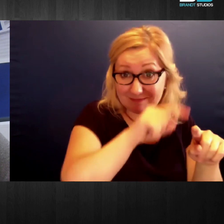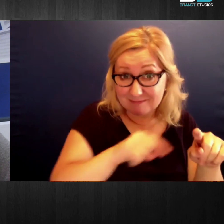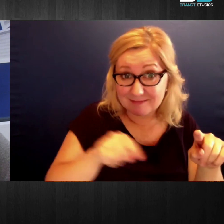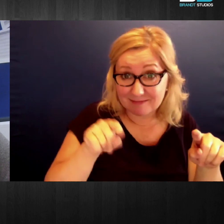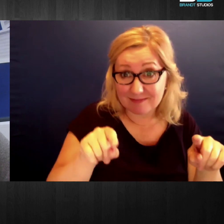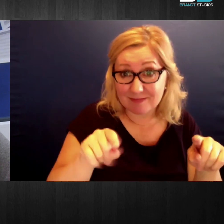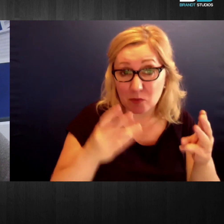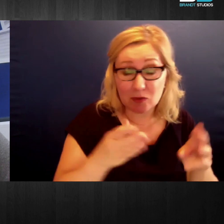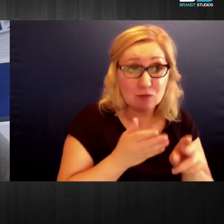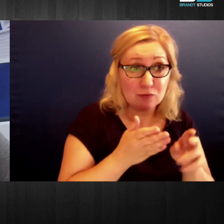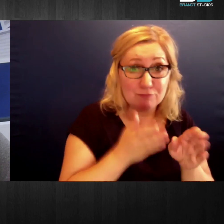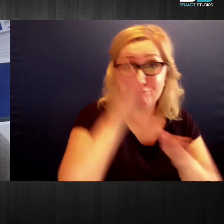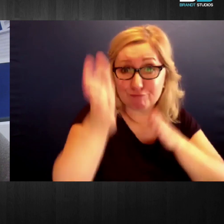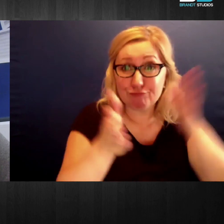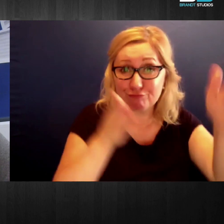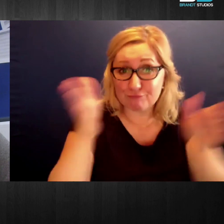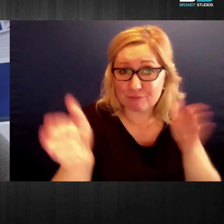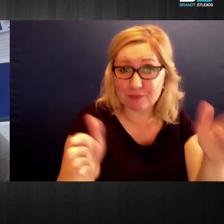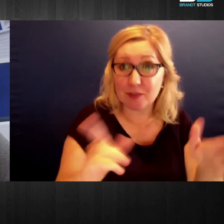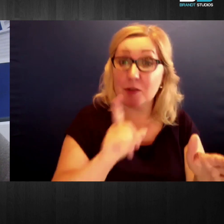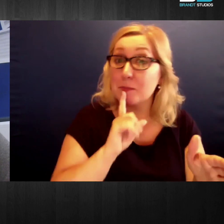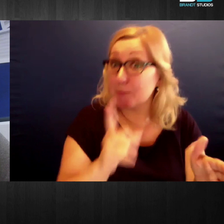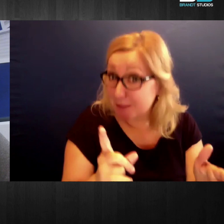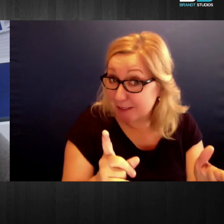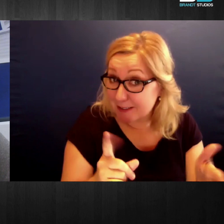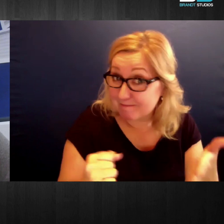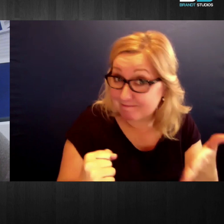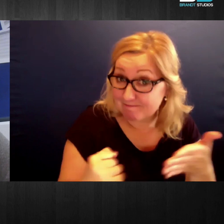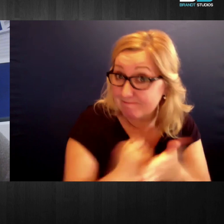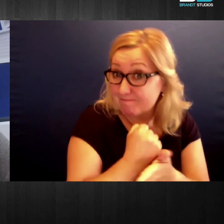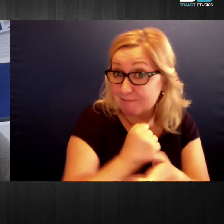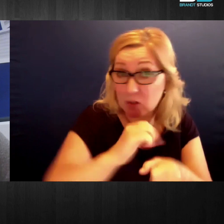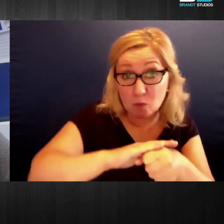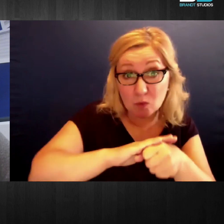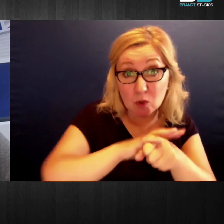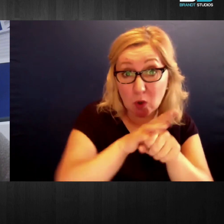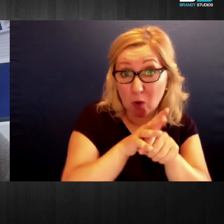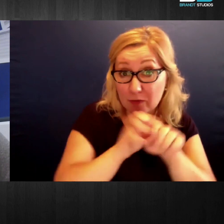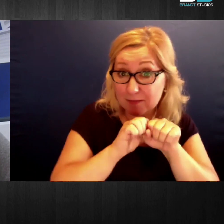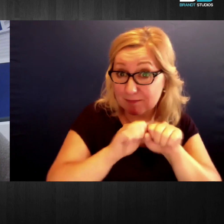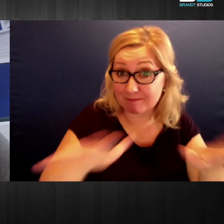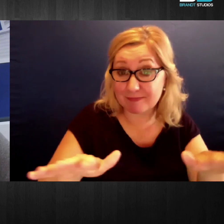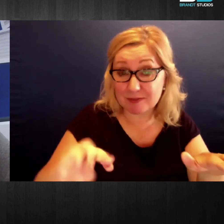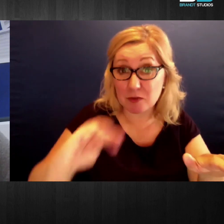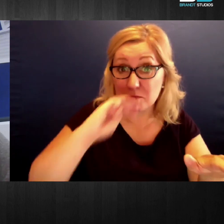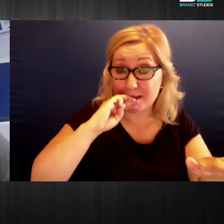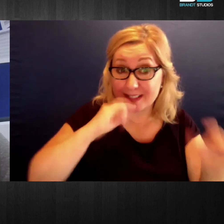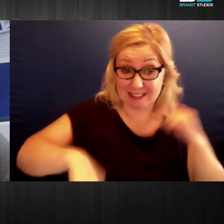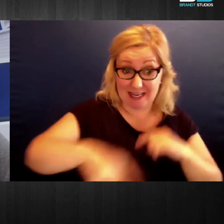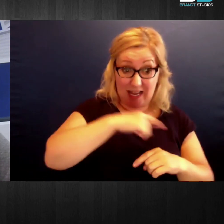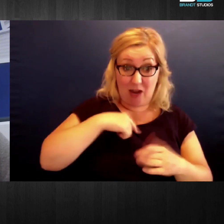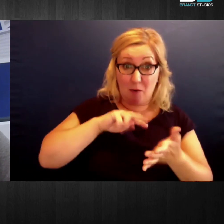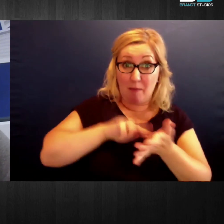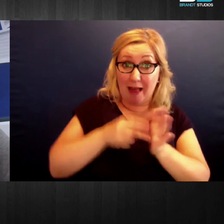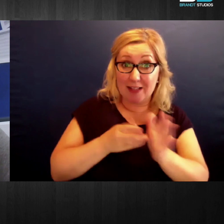COVID, we had to completely change our plans. And we, along with the young people, we decided to